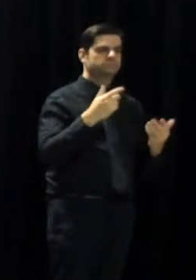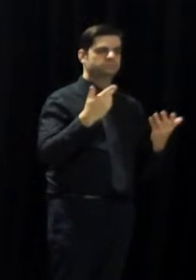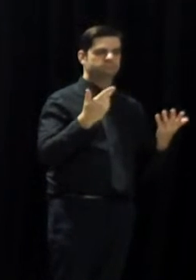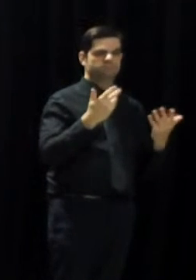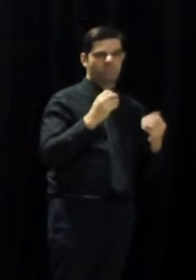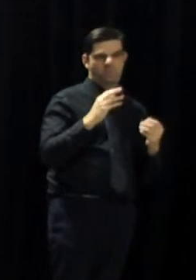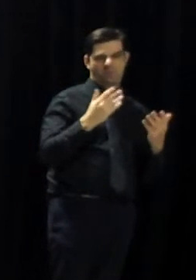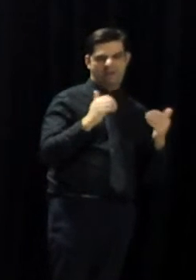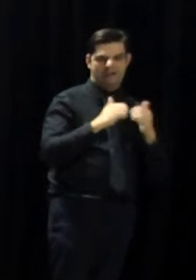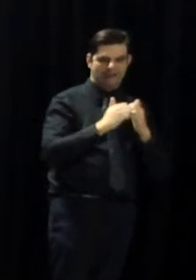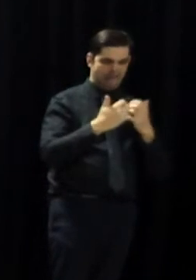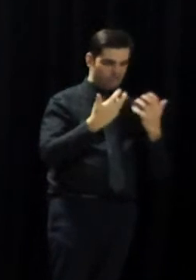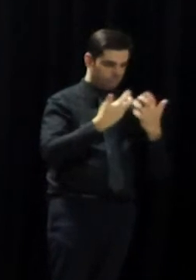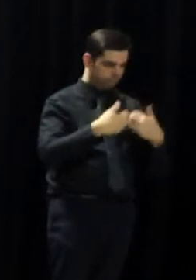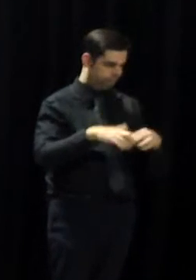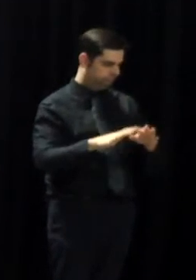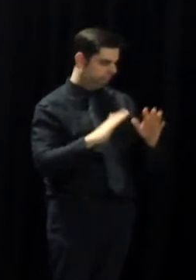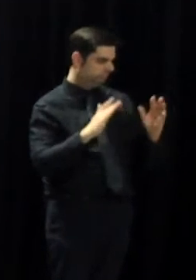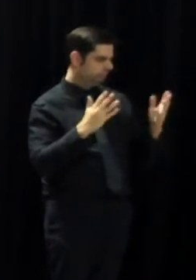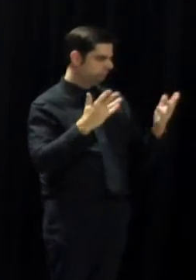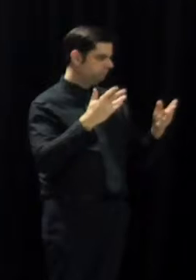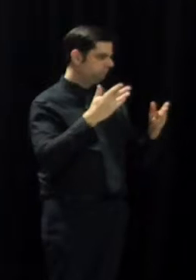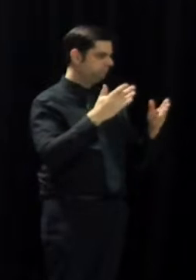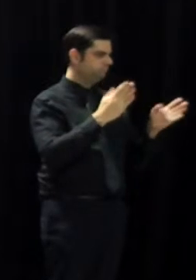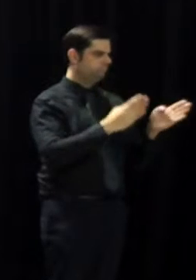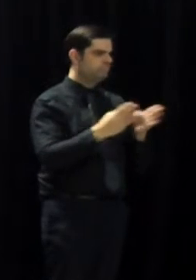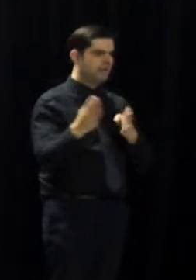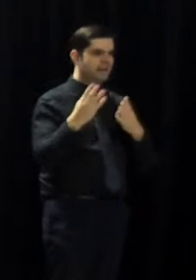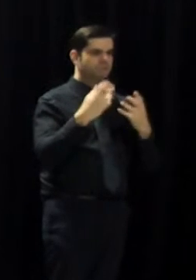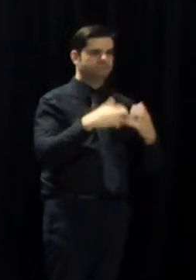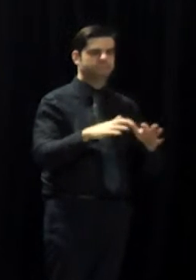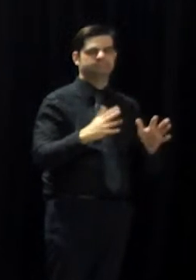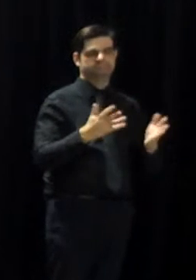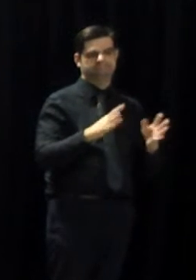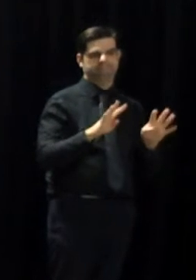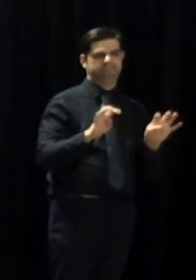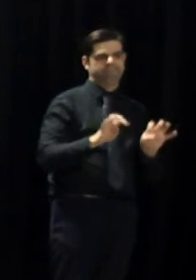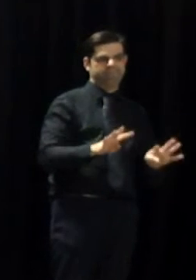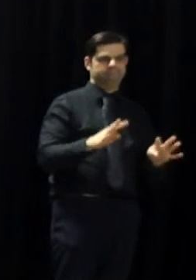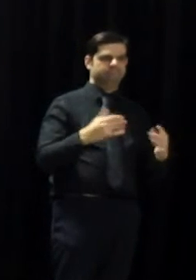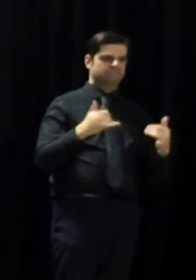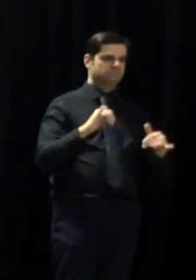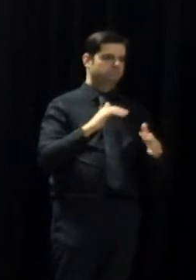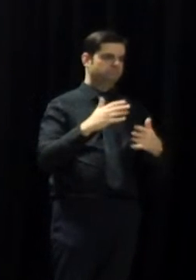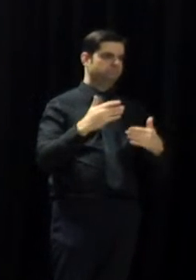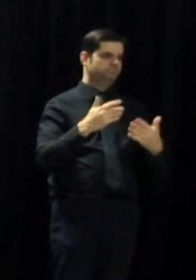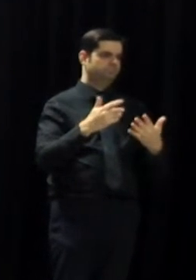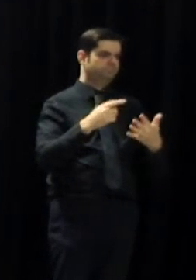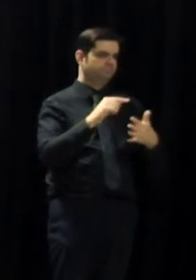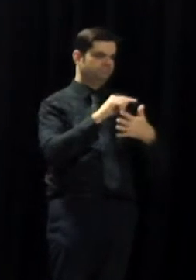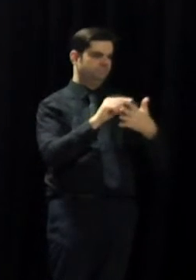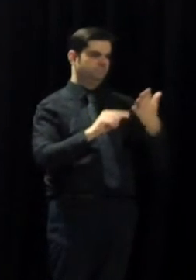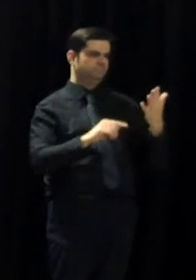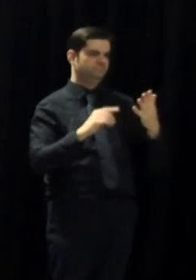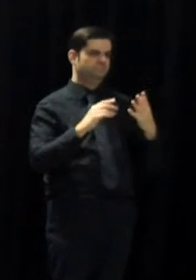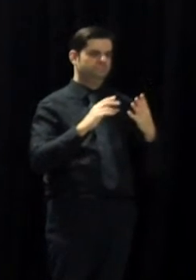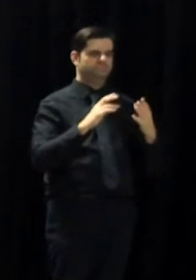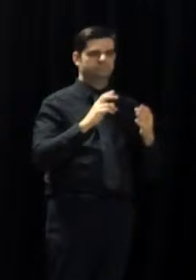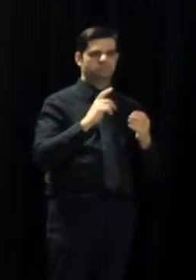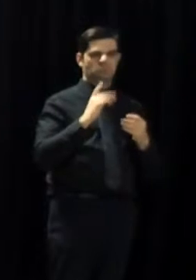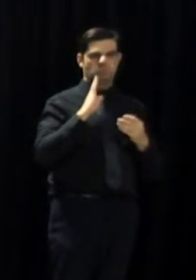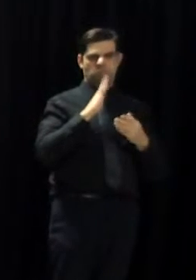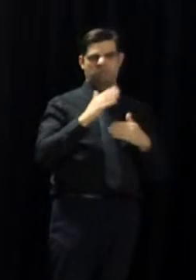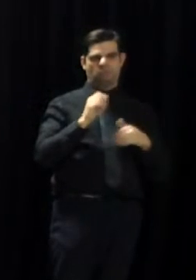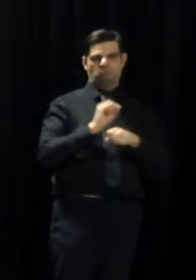these patients at a site. But again, those details will get worked out. But your medical